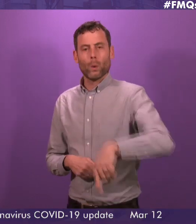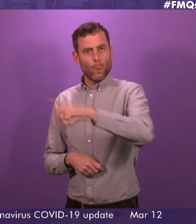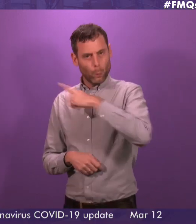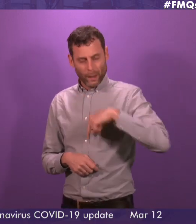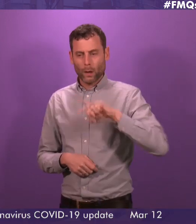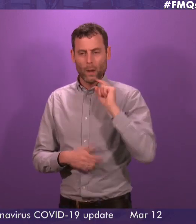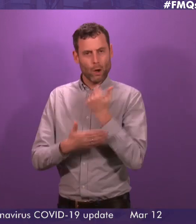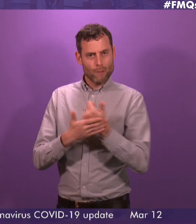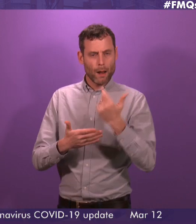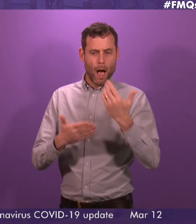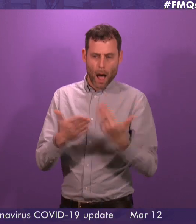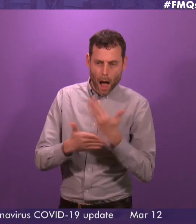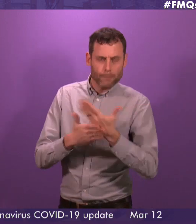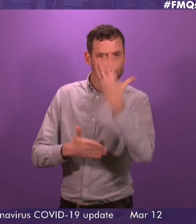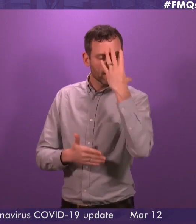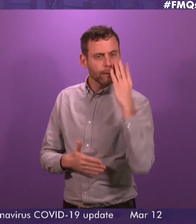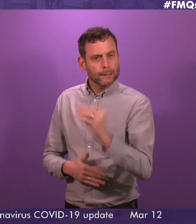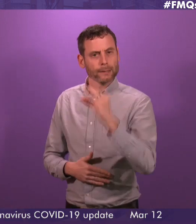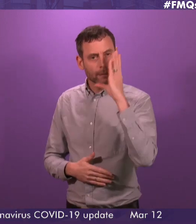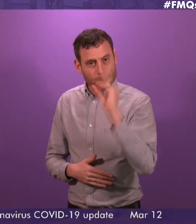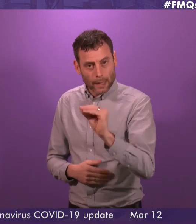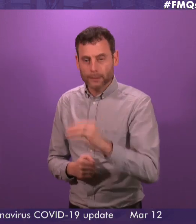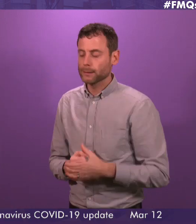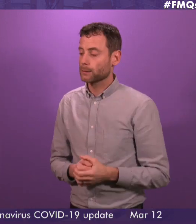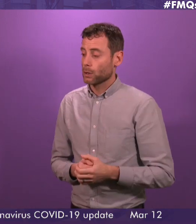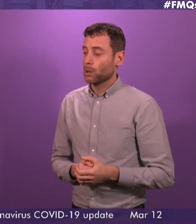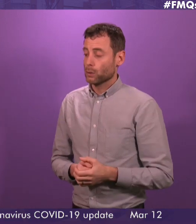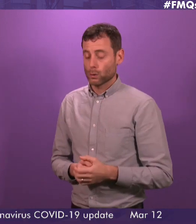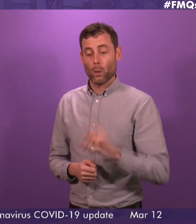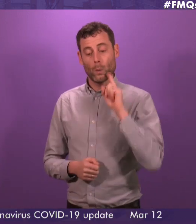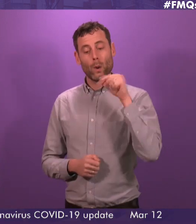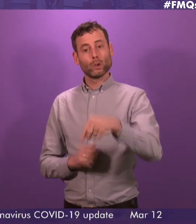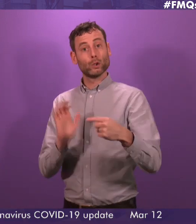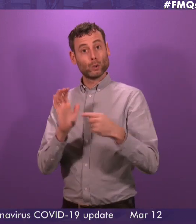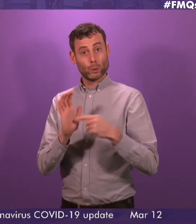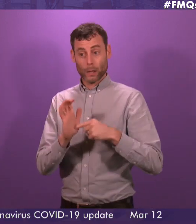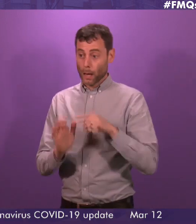Chamber updated. And as I've said, with the Parliament's permission, I will return on Tuesday.